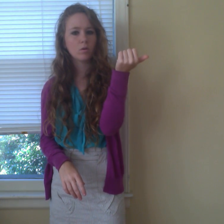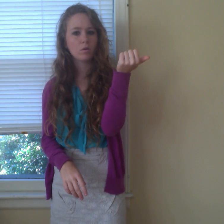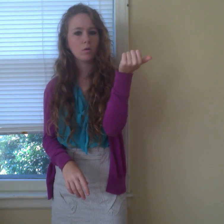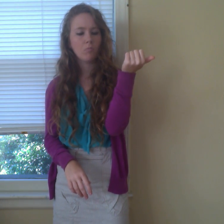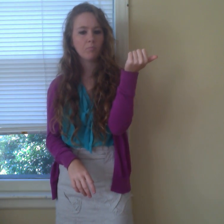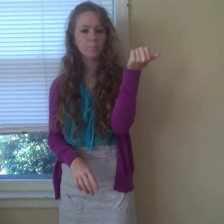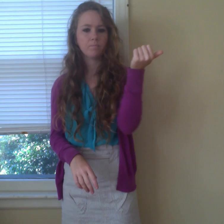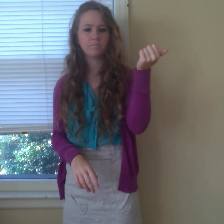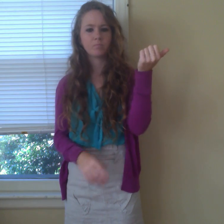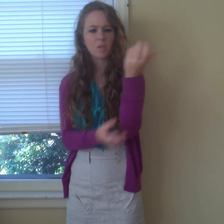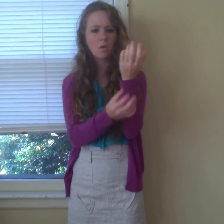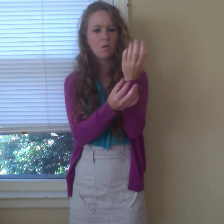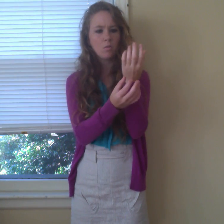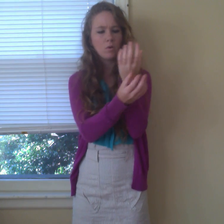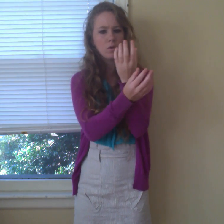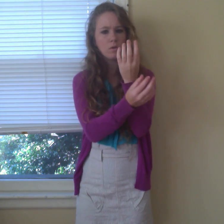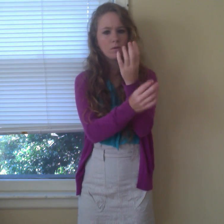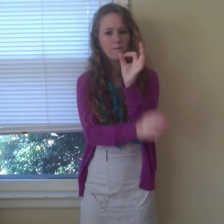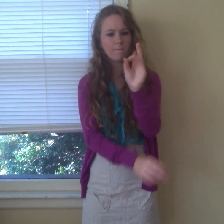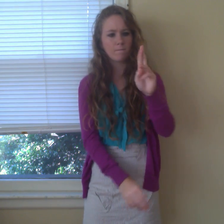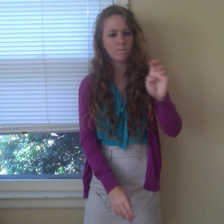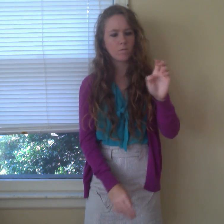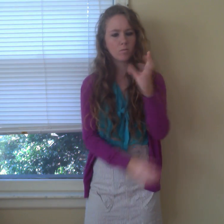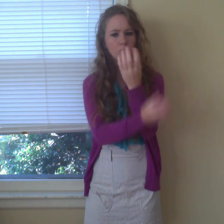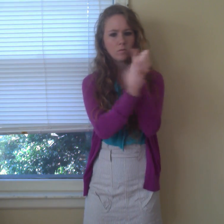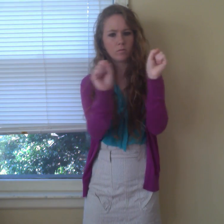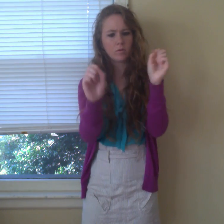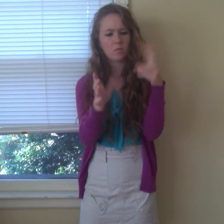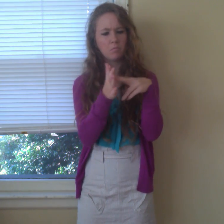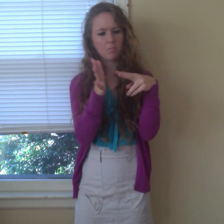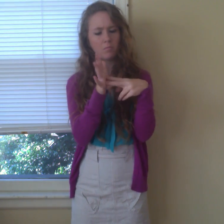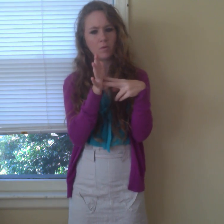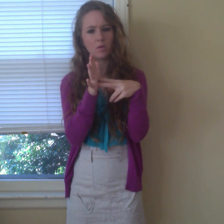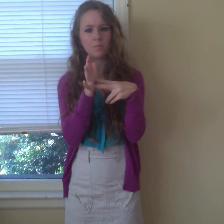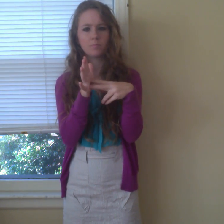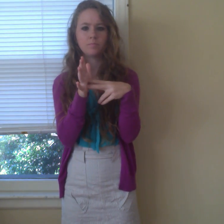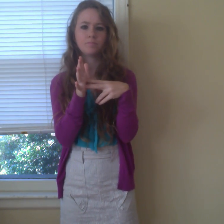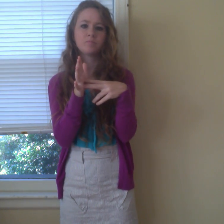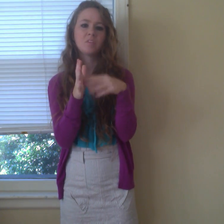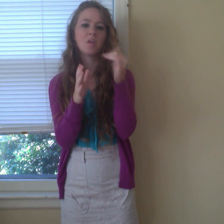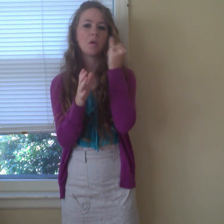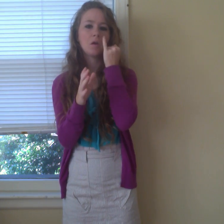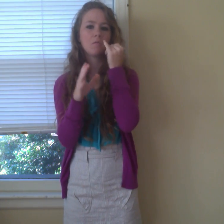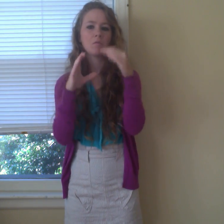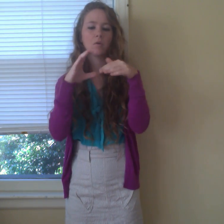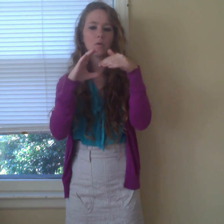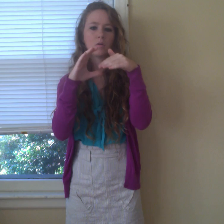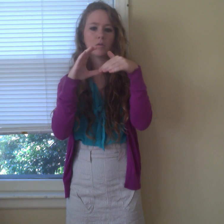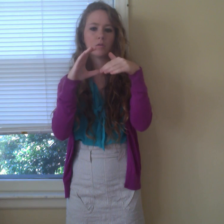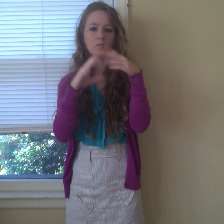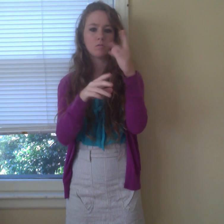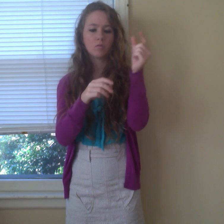government. When government power grows, people freedom recedes. Once the Romans dropped their